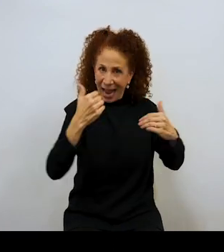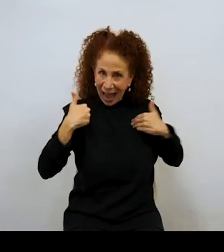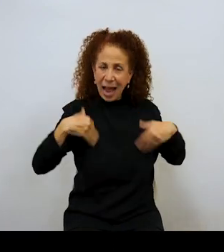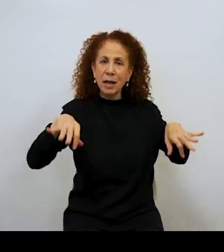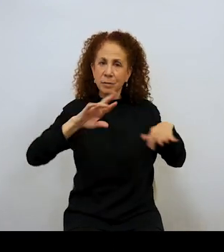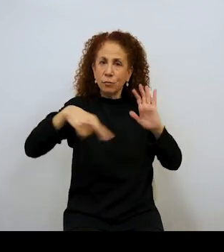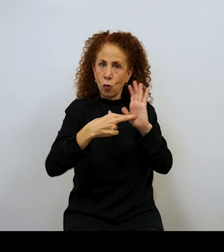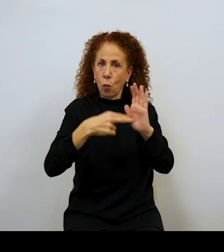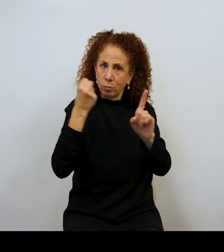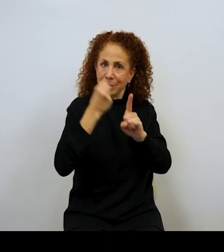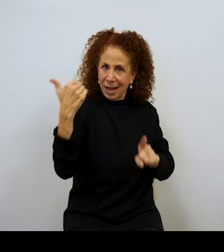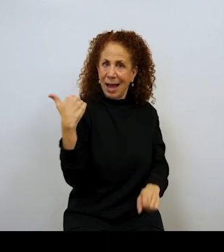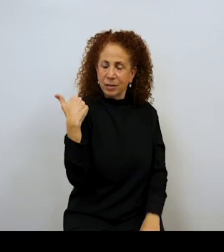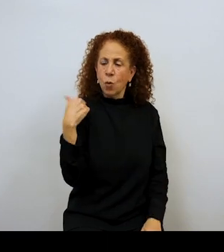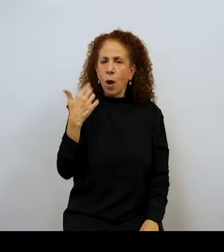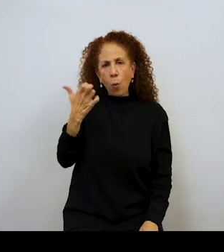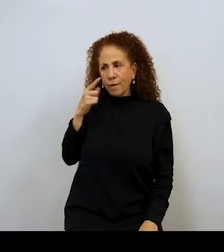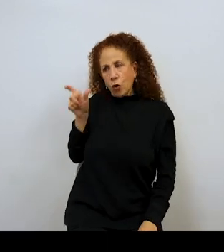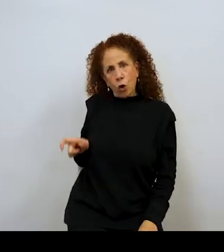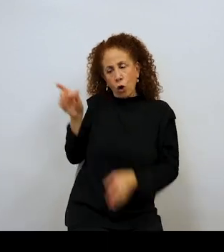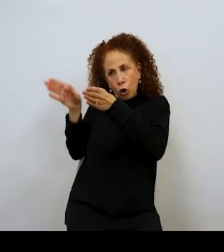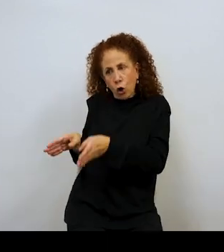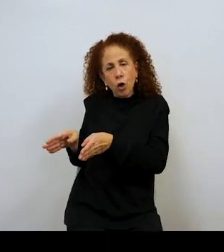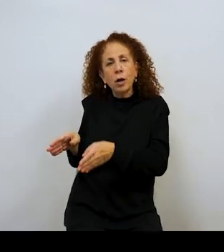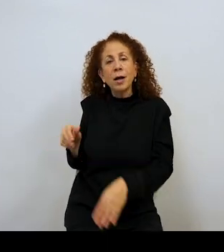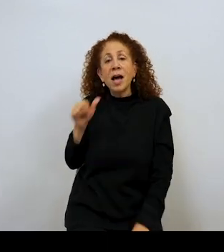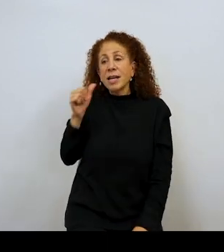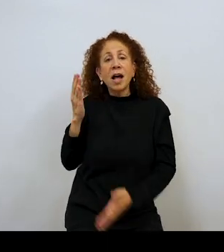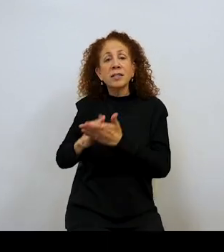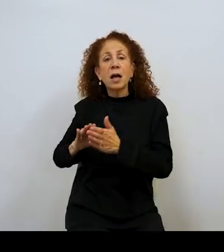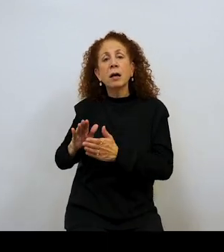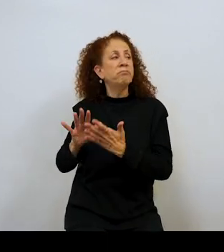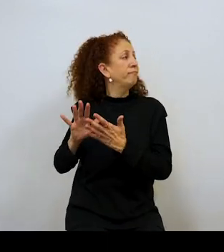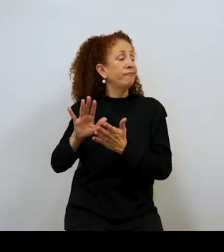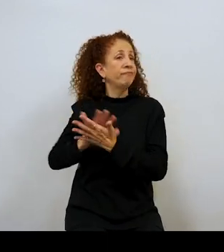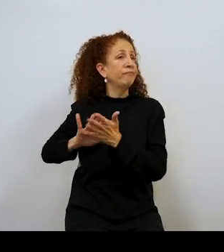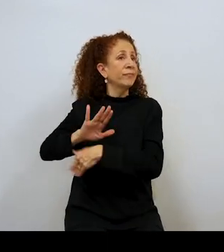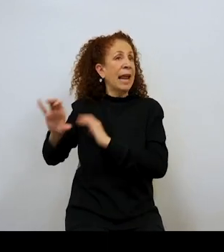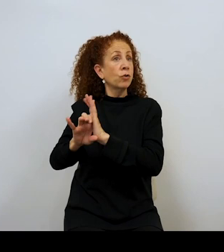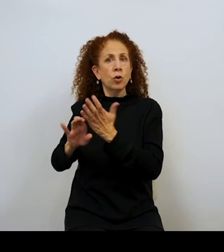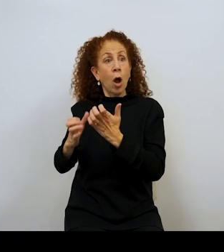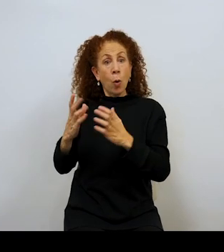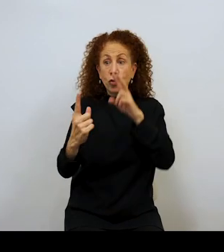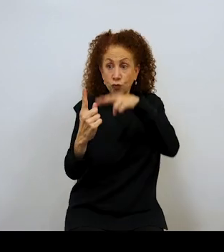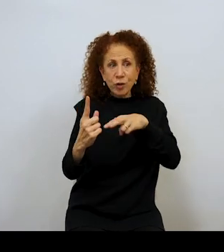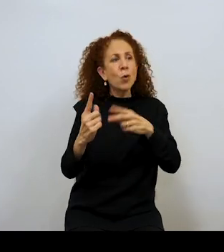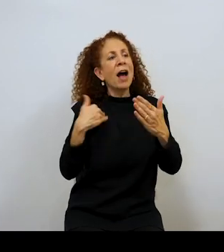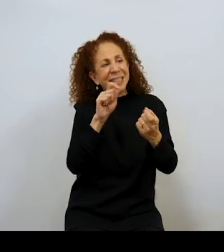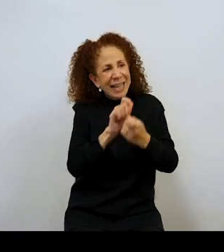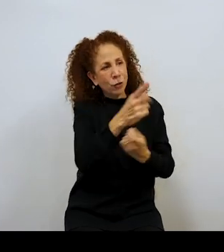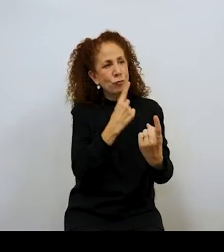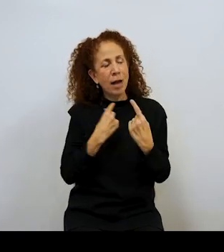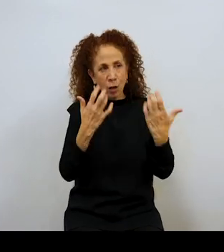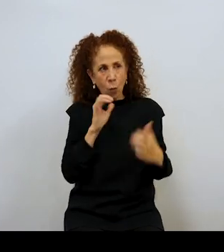role to play. And so what I wanted for her was not for her to be some wispy, shadowy character. I wanted you as the reader to have precisely the